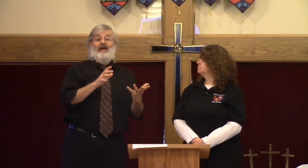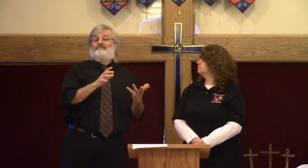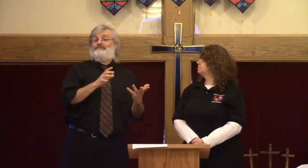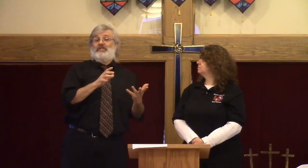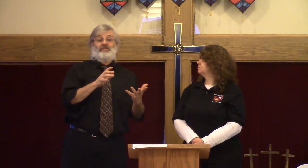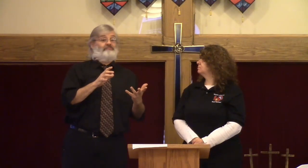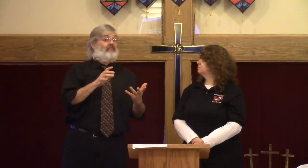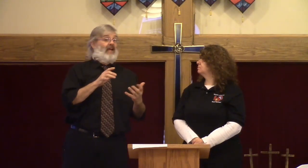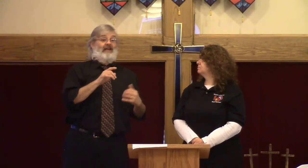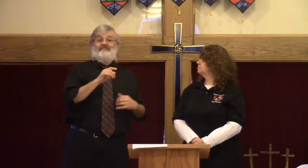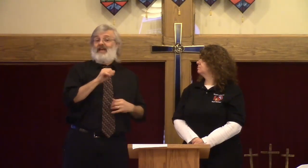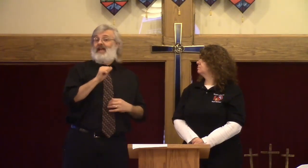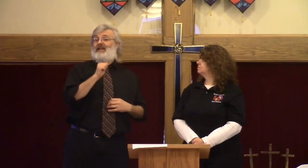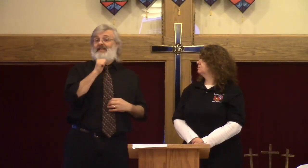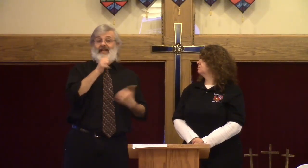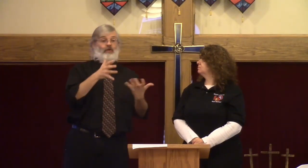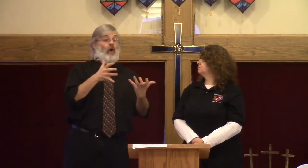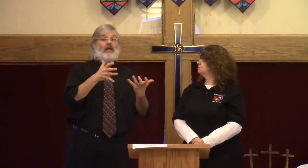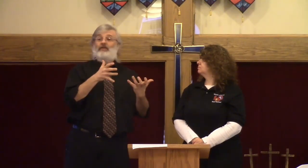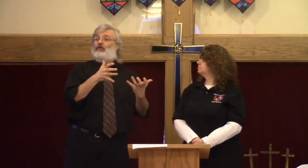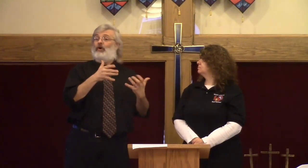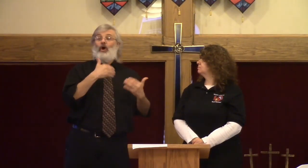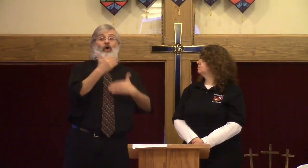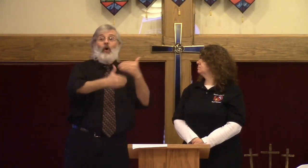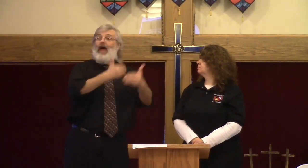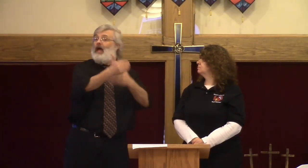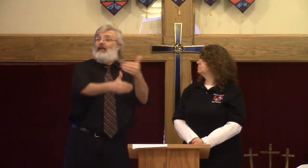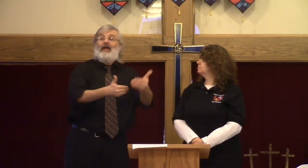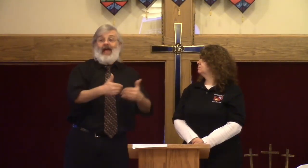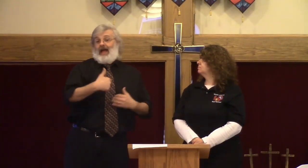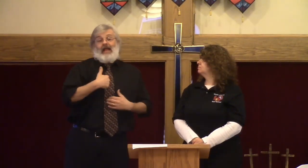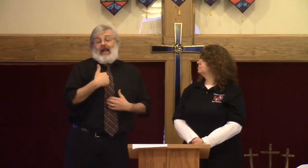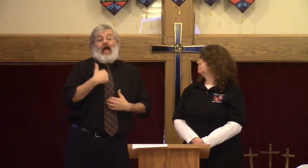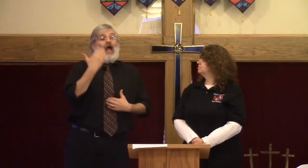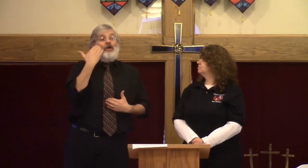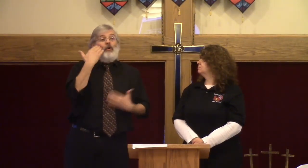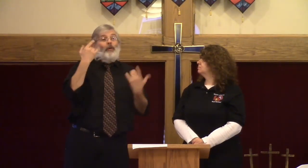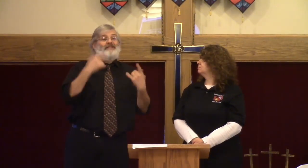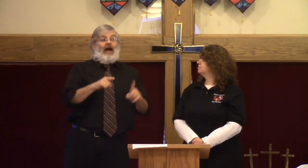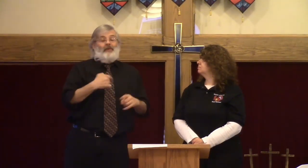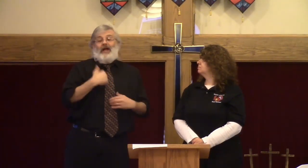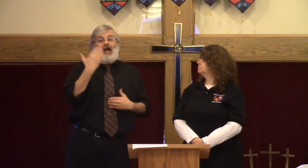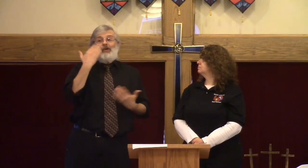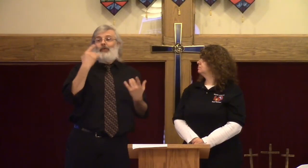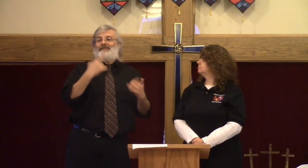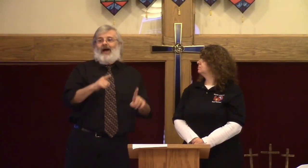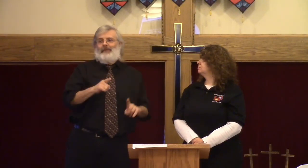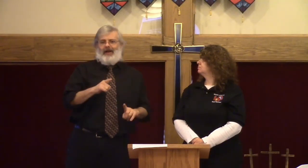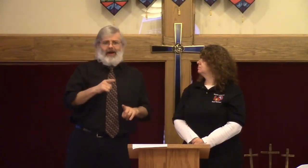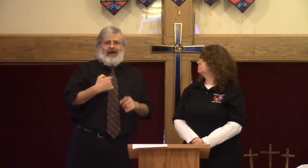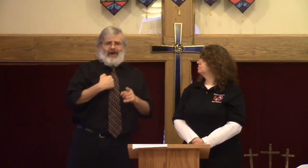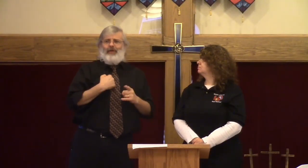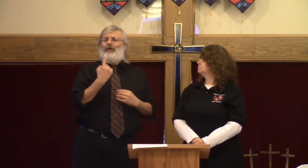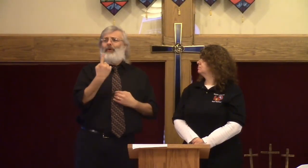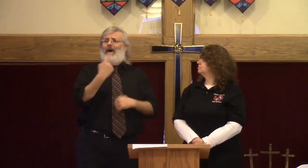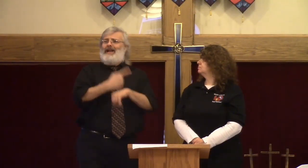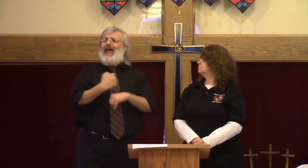that just they didn't want to go ahead. And I knew what was happening. The one day